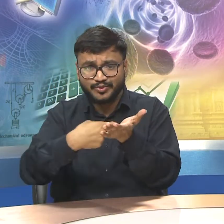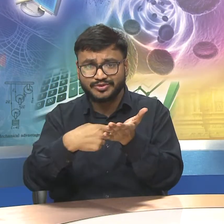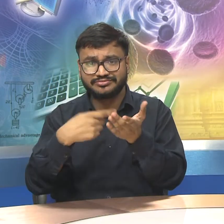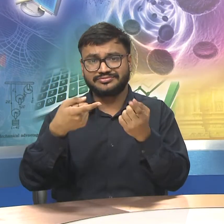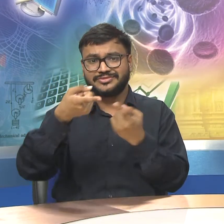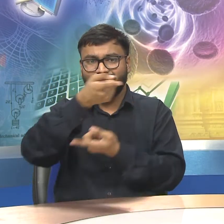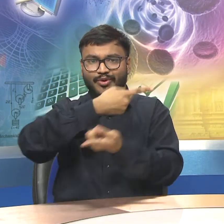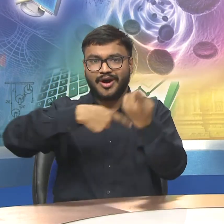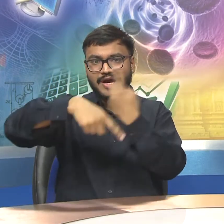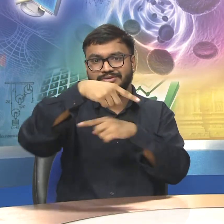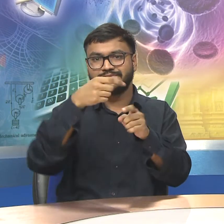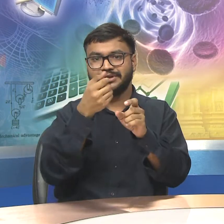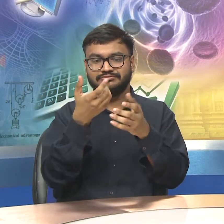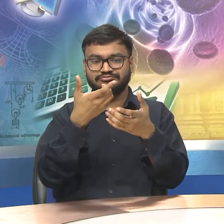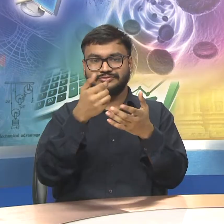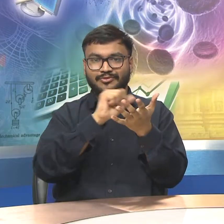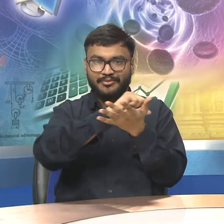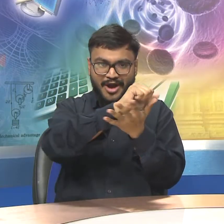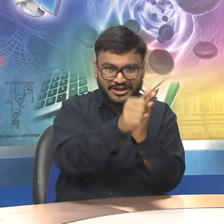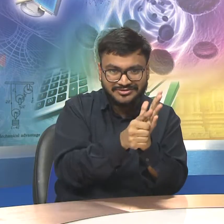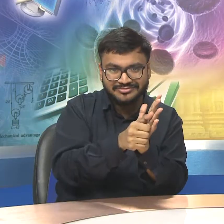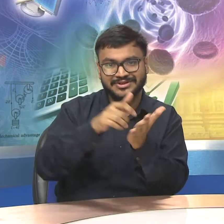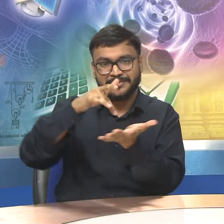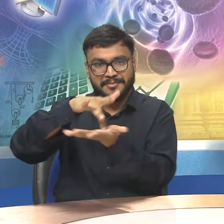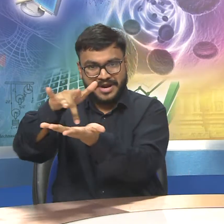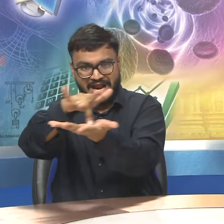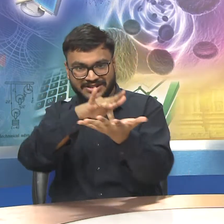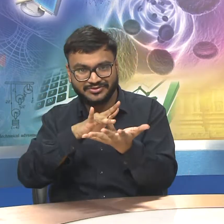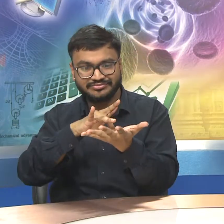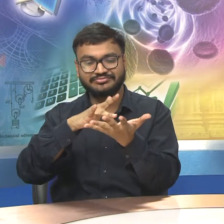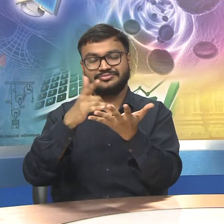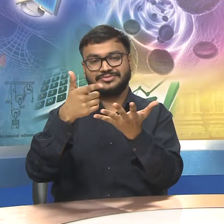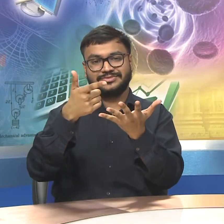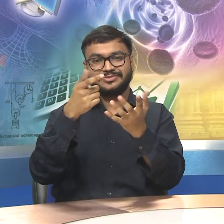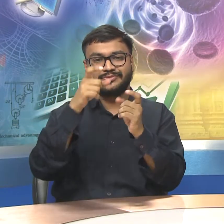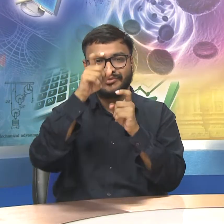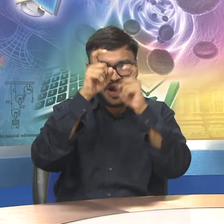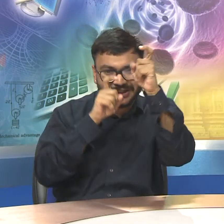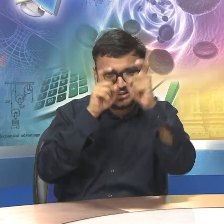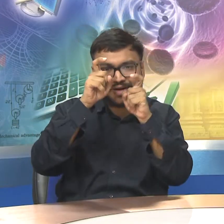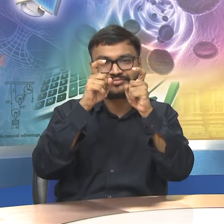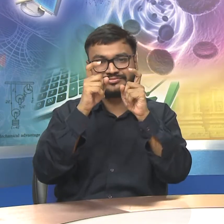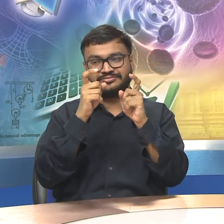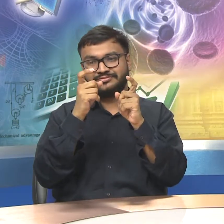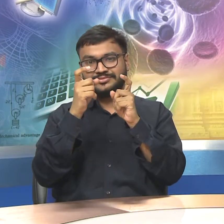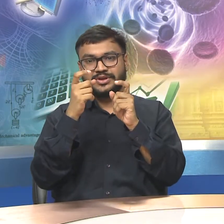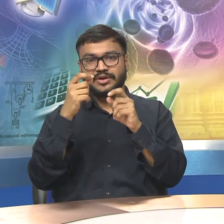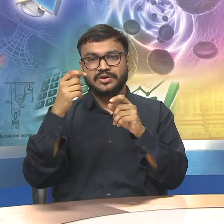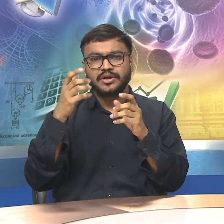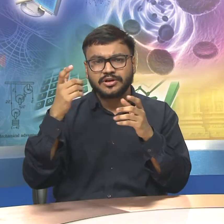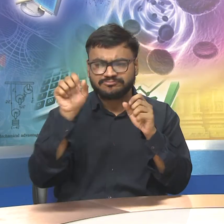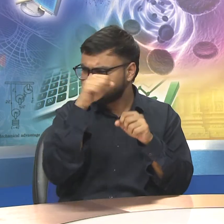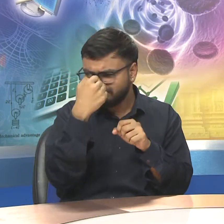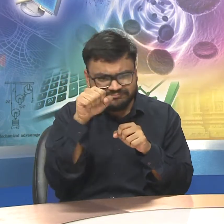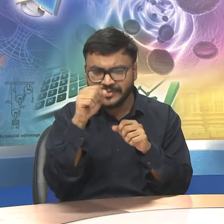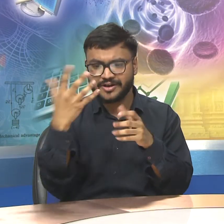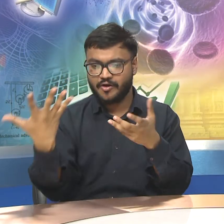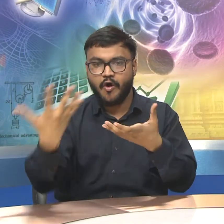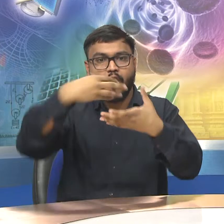We apply the rules of grammar to know how to put all the components together.